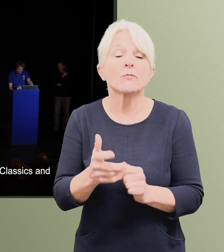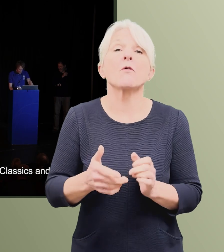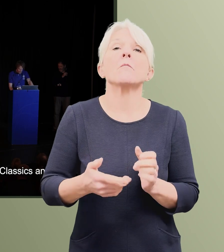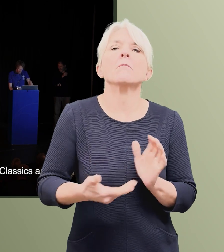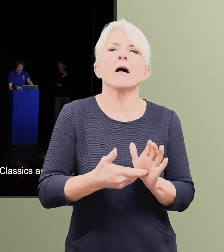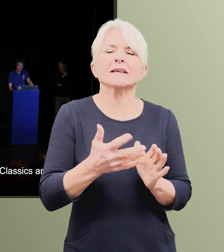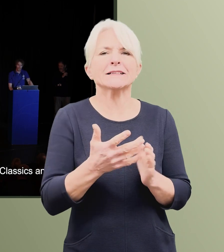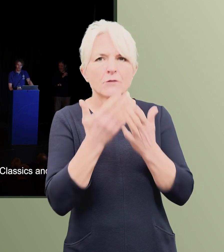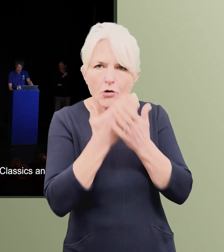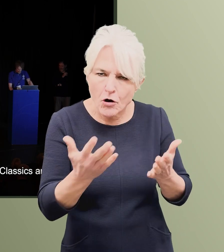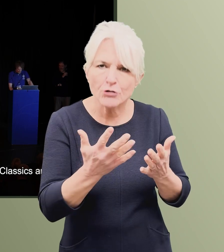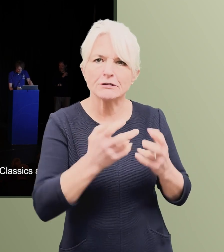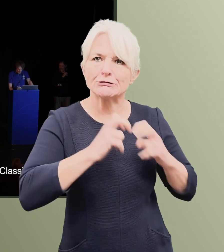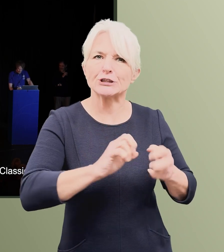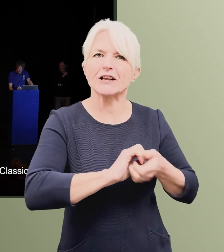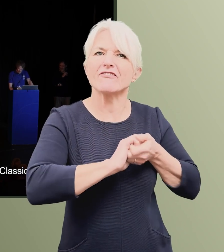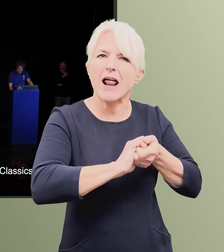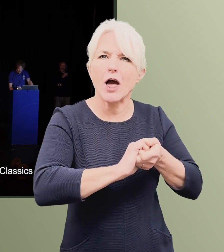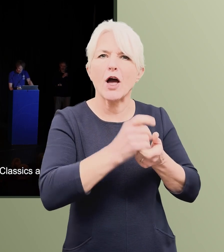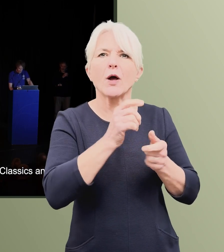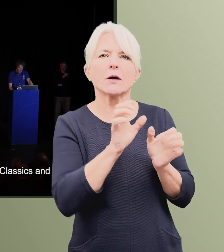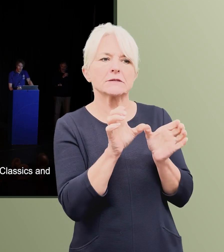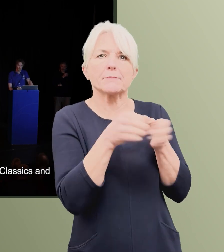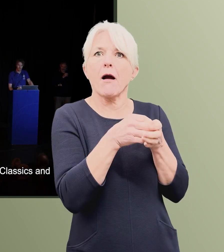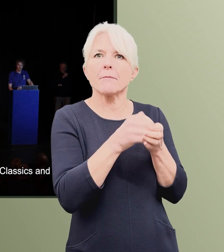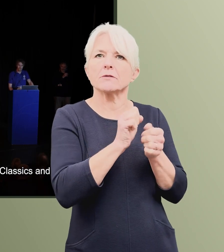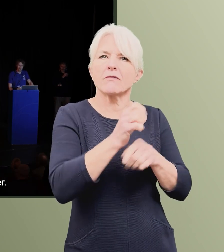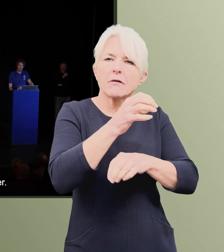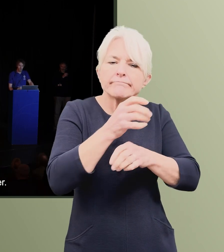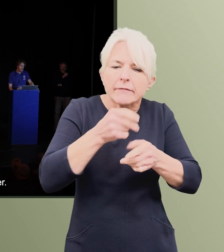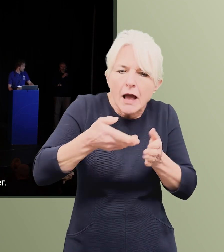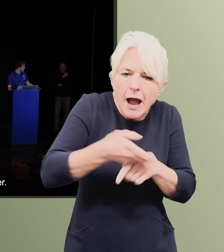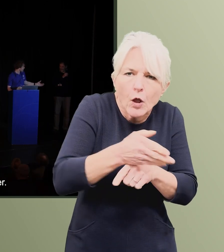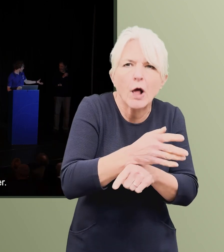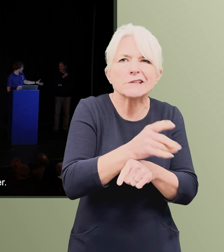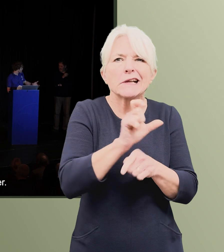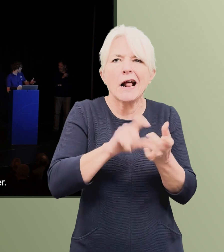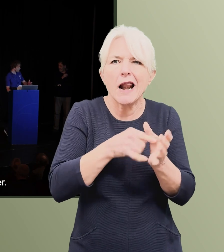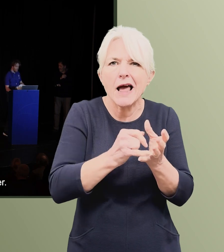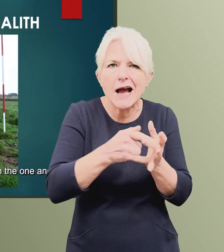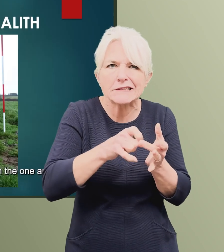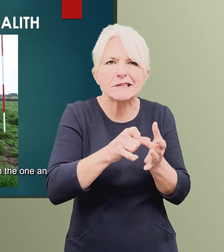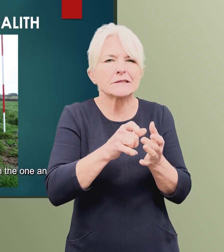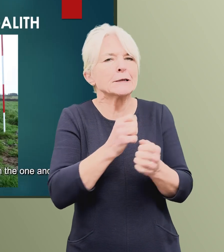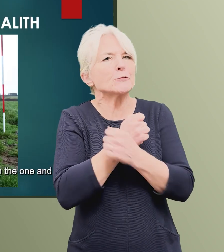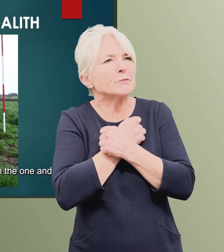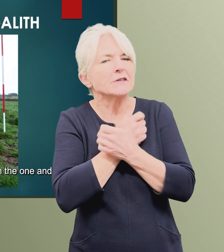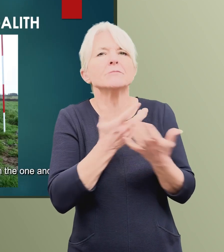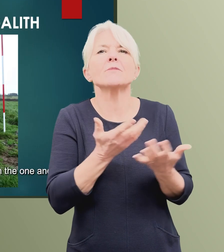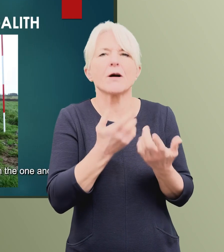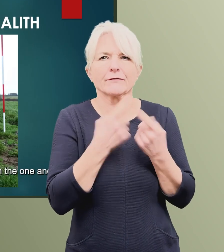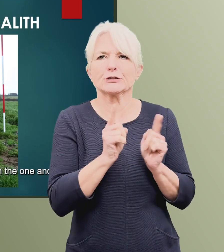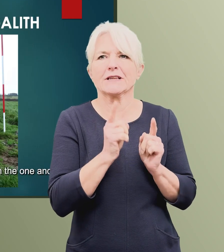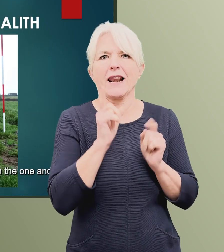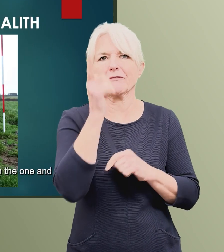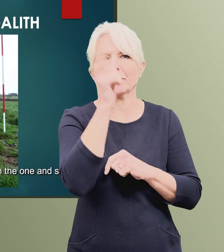Fellow within the Department of Archaeology, Classics and Egyptology at the University of Liverpool. So I'll let you take over. Well, thank you very much.